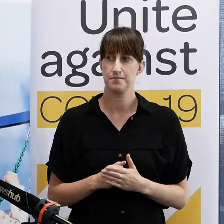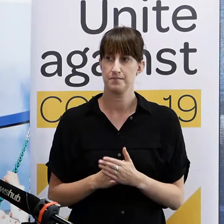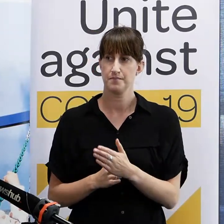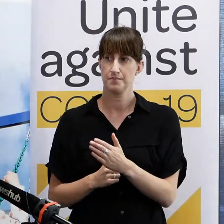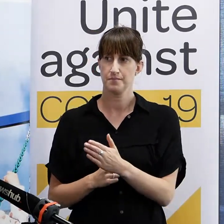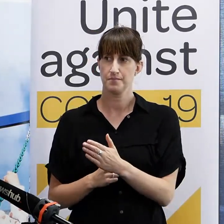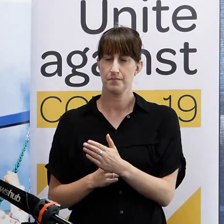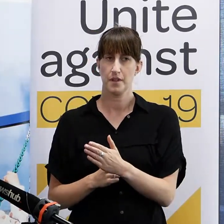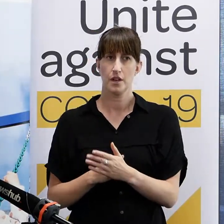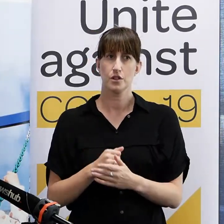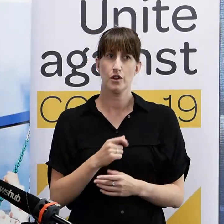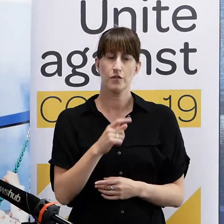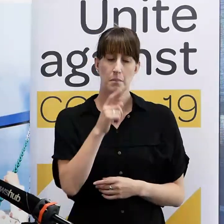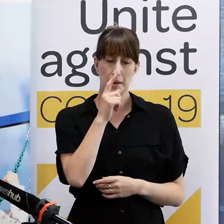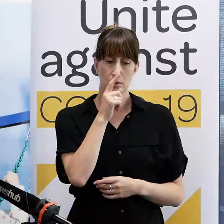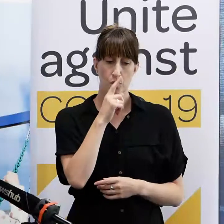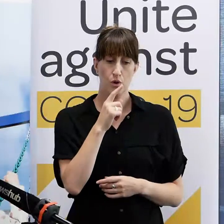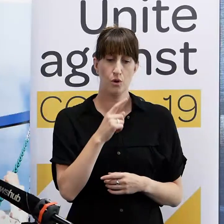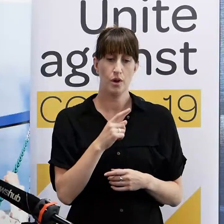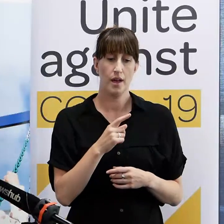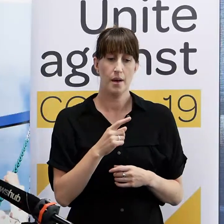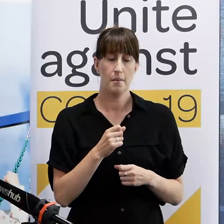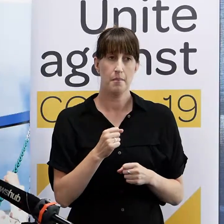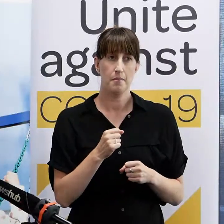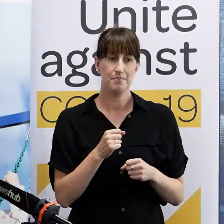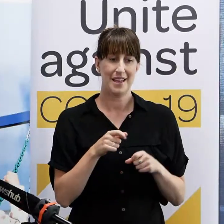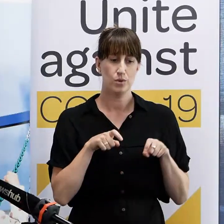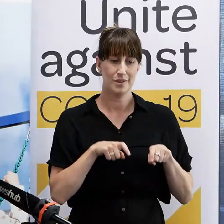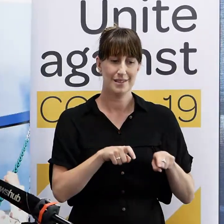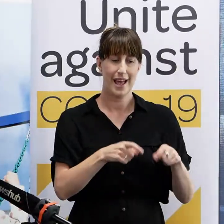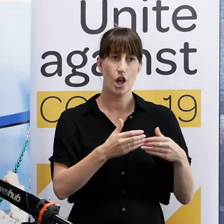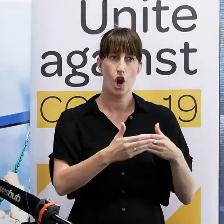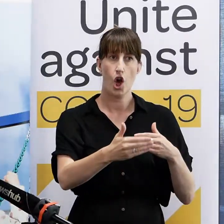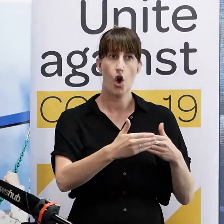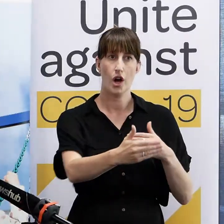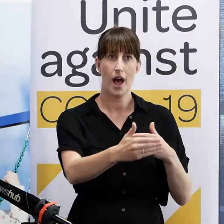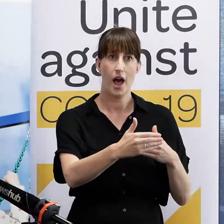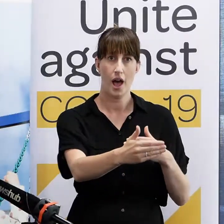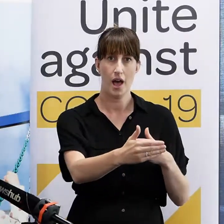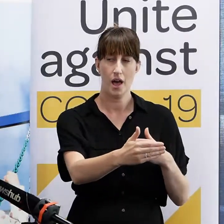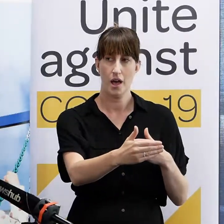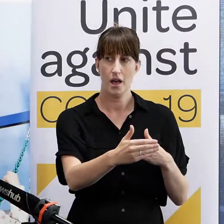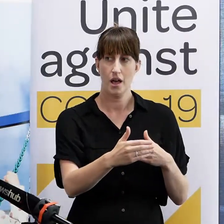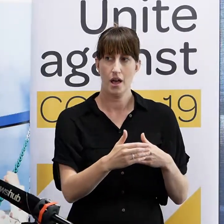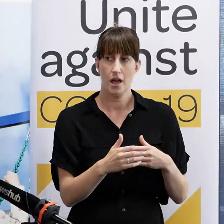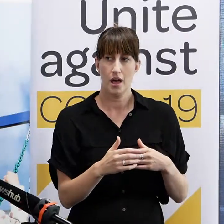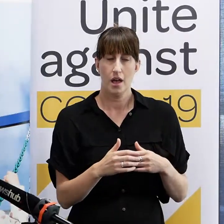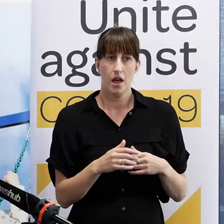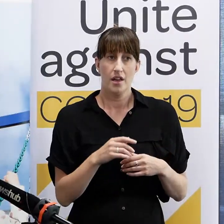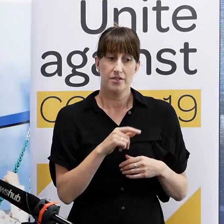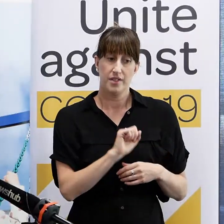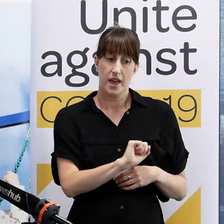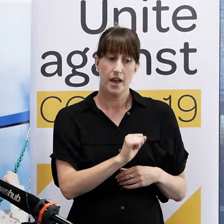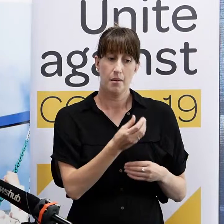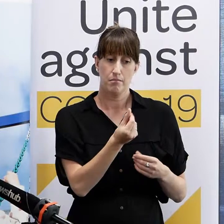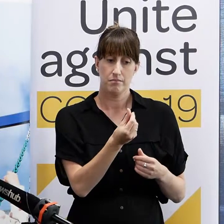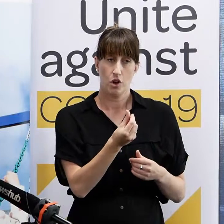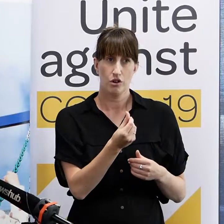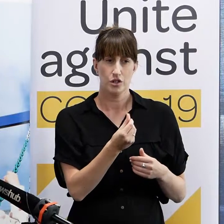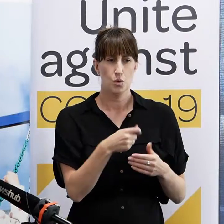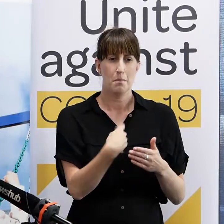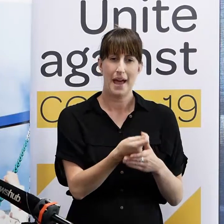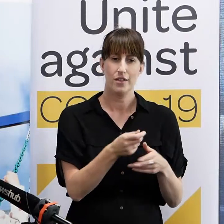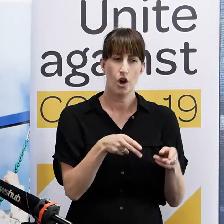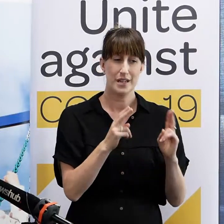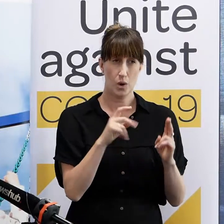their stay extended, will you be cancelling their MIQ fees, given the fact that they've had to stay there for longer than expected? We haven't considered that at the